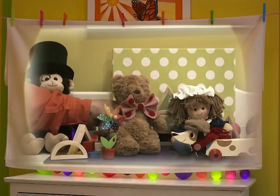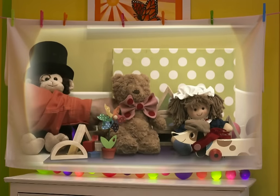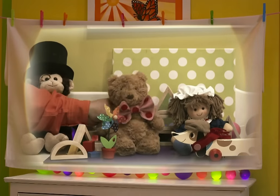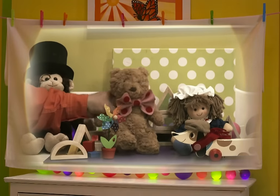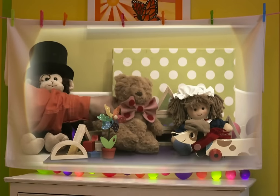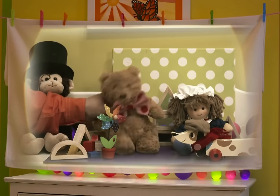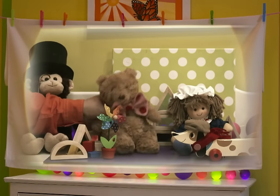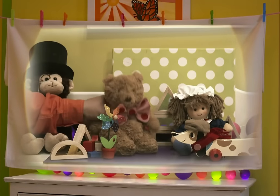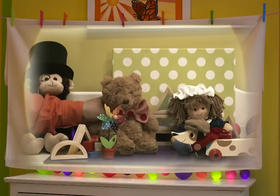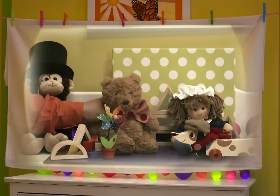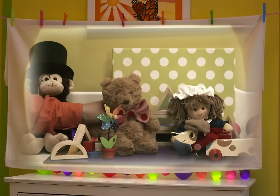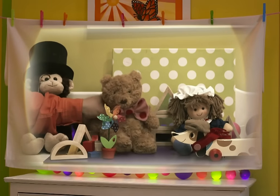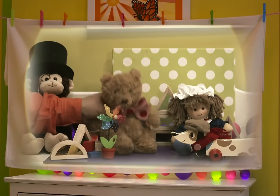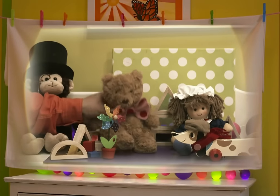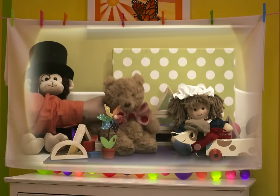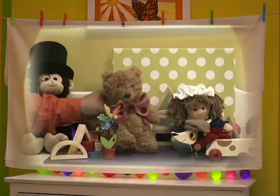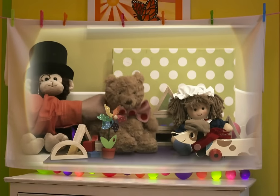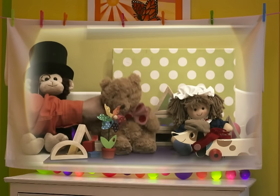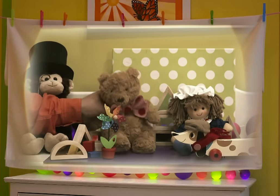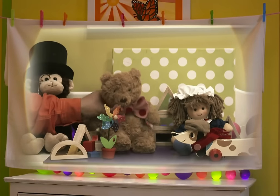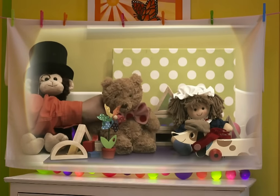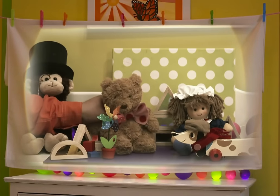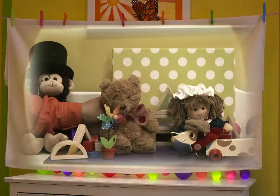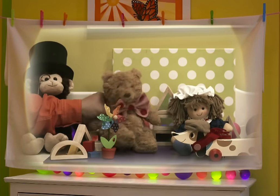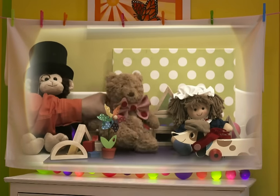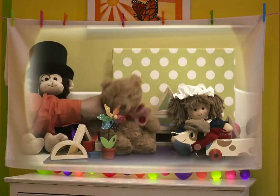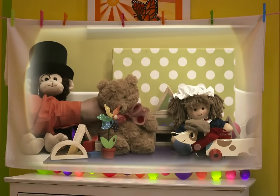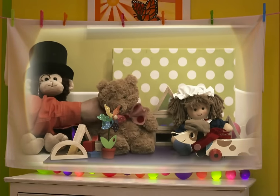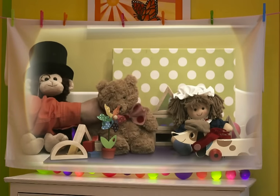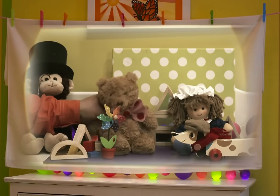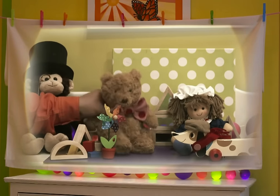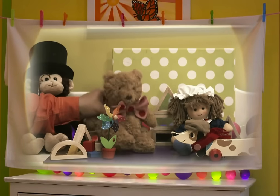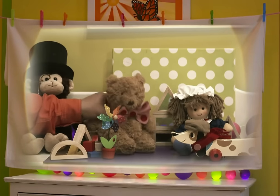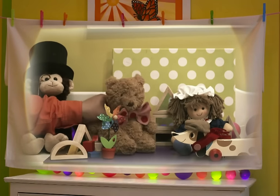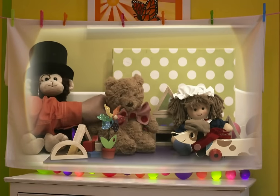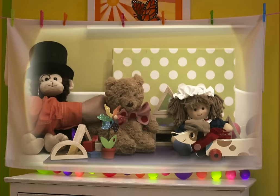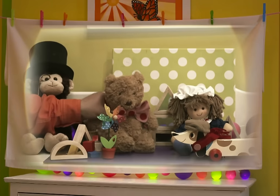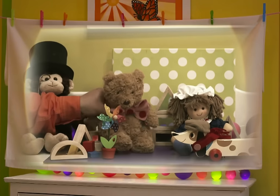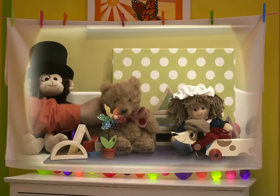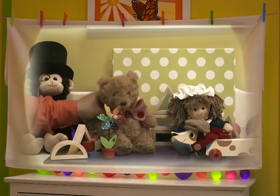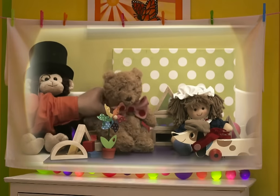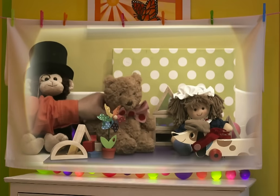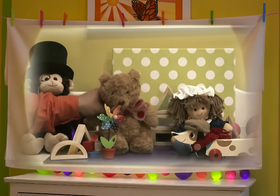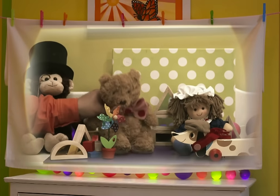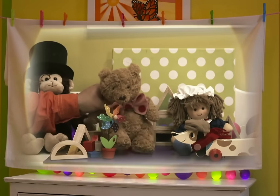Oh, Polly Dolly, I have to go on a journey with the puppy to find the frog